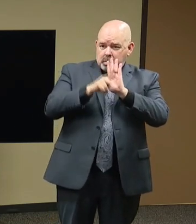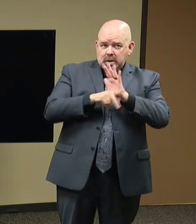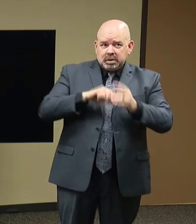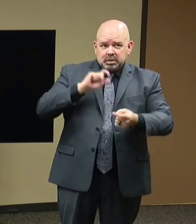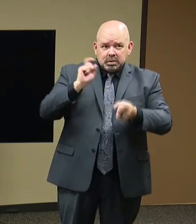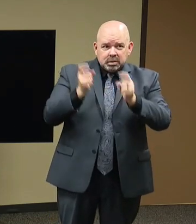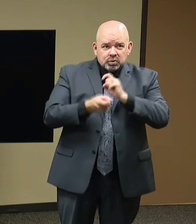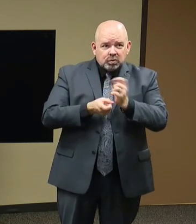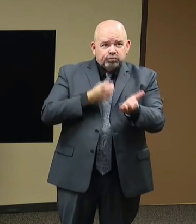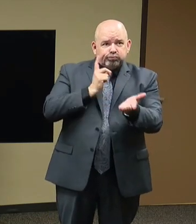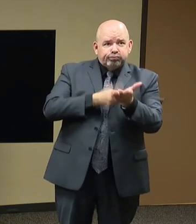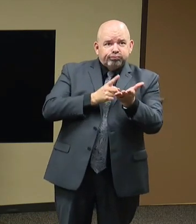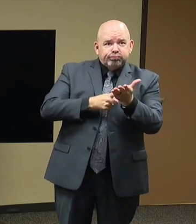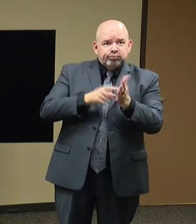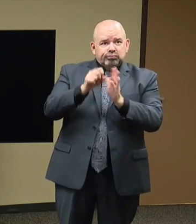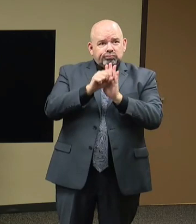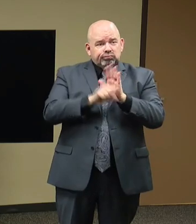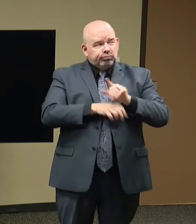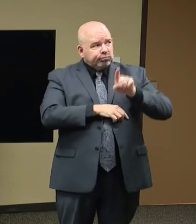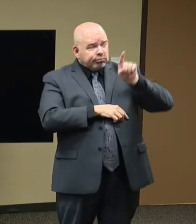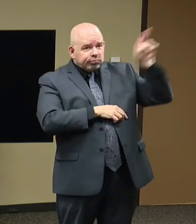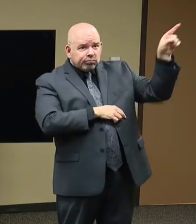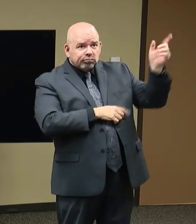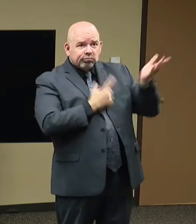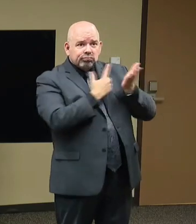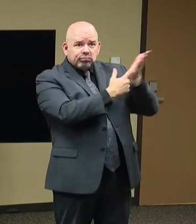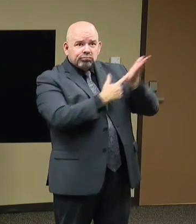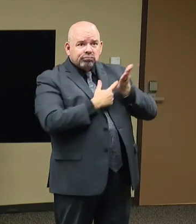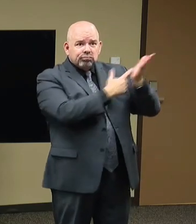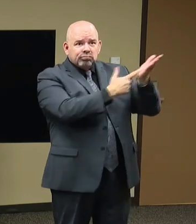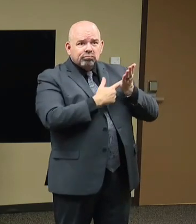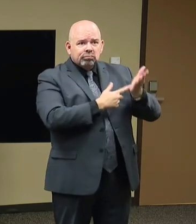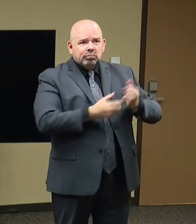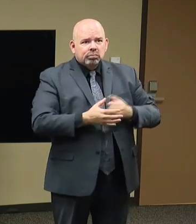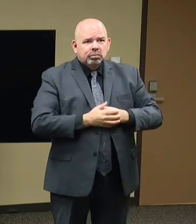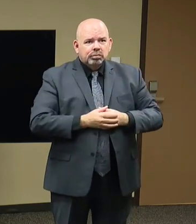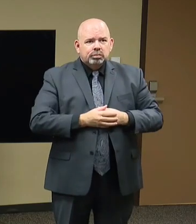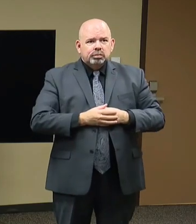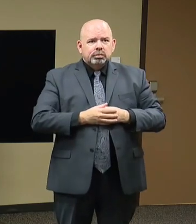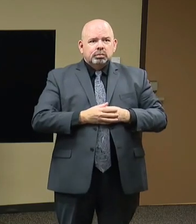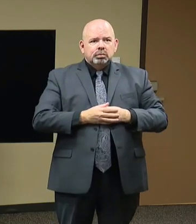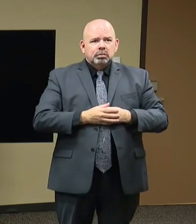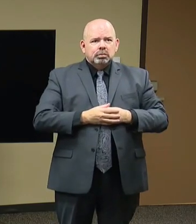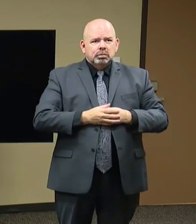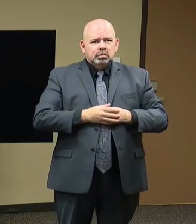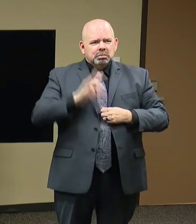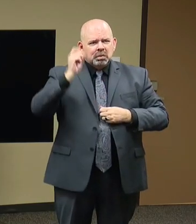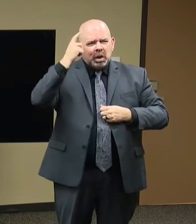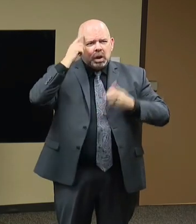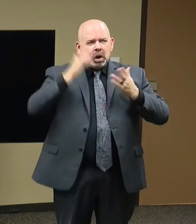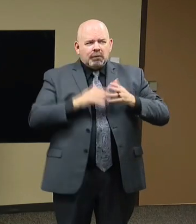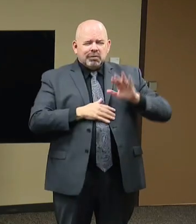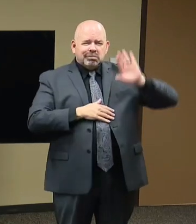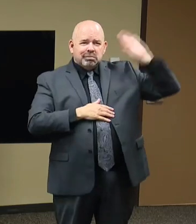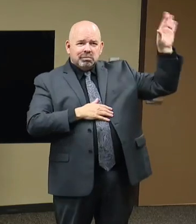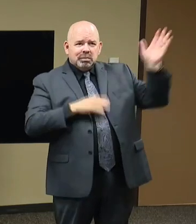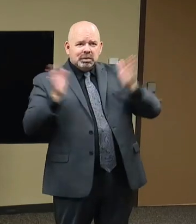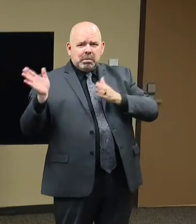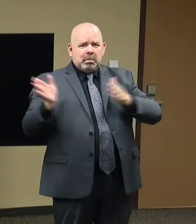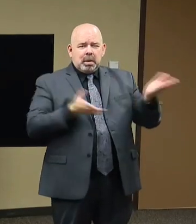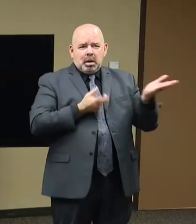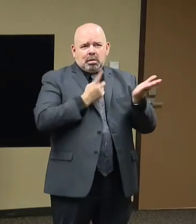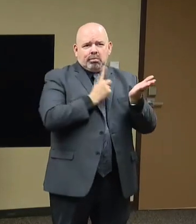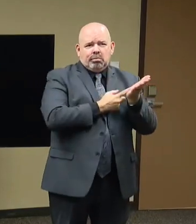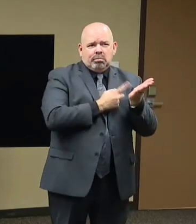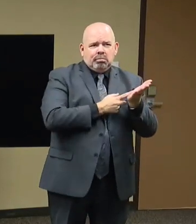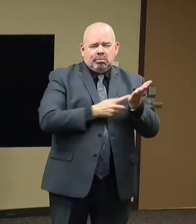that? Not about what he is planning to do. I'm not privy to what he is planning to do.